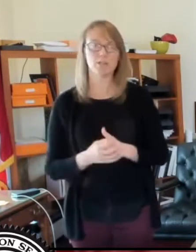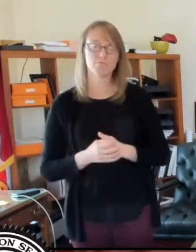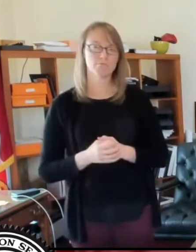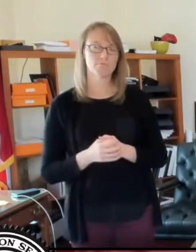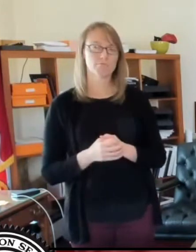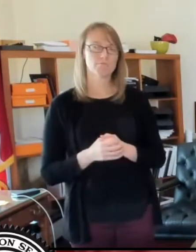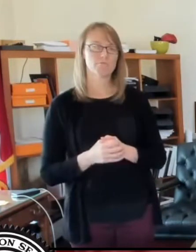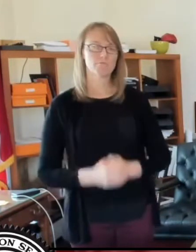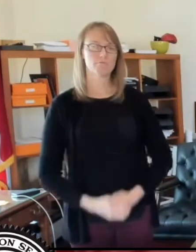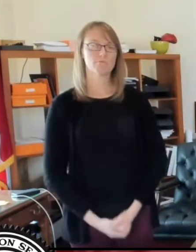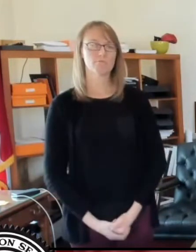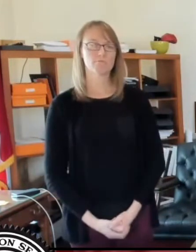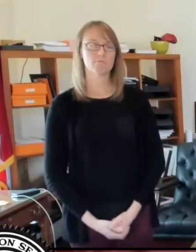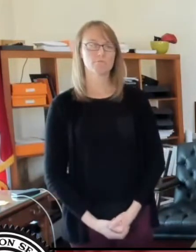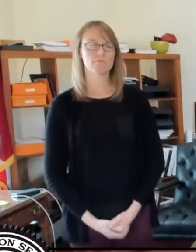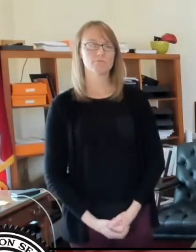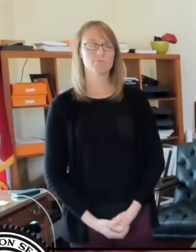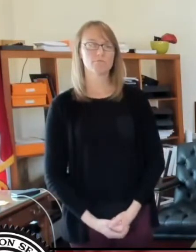really